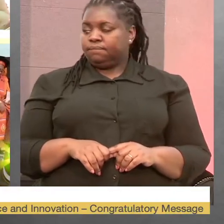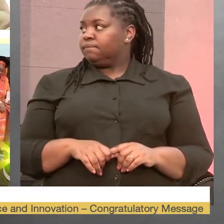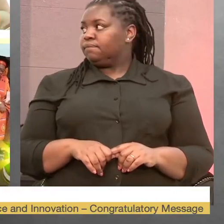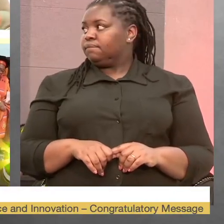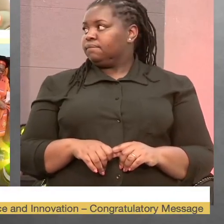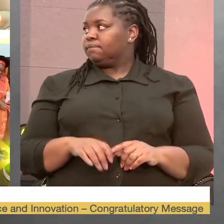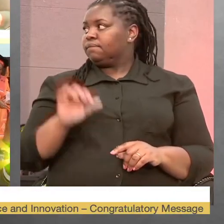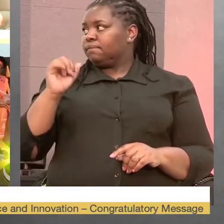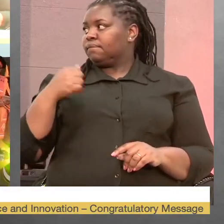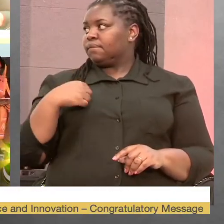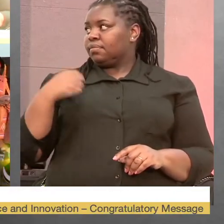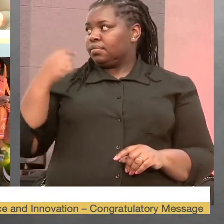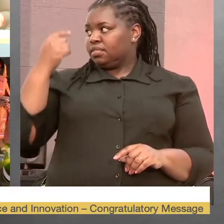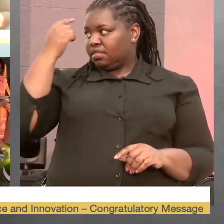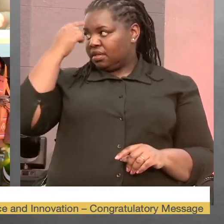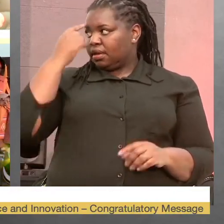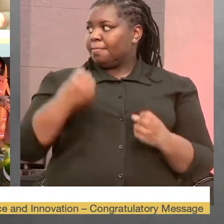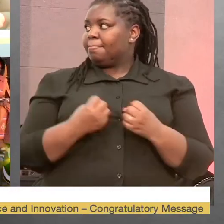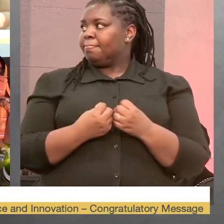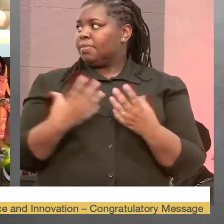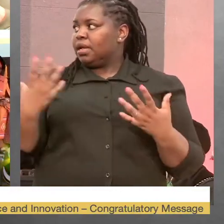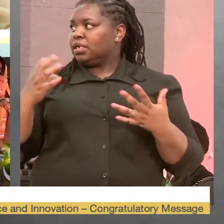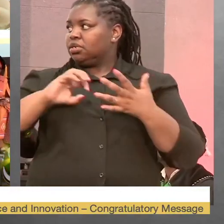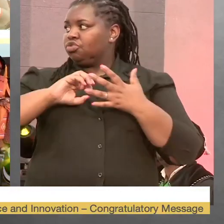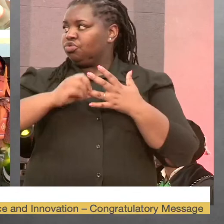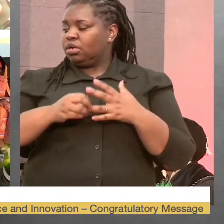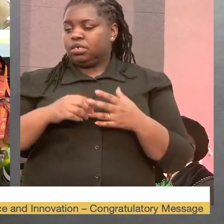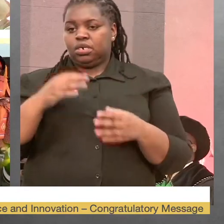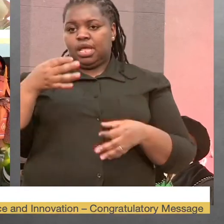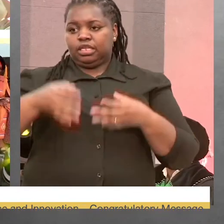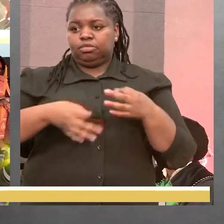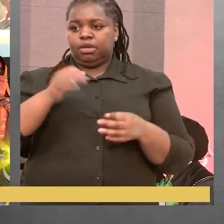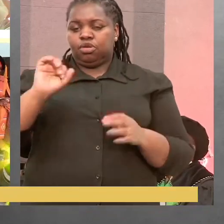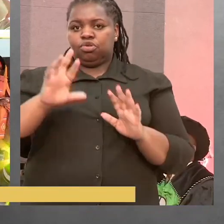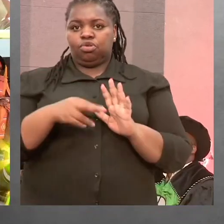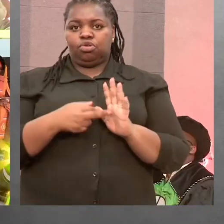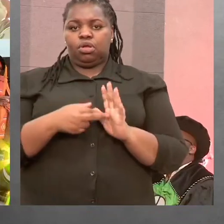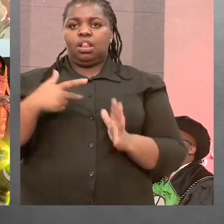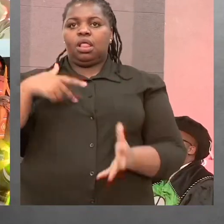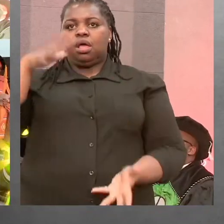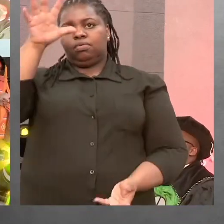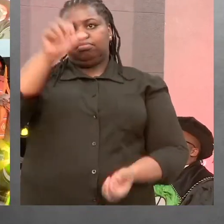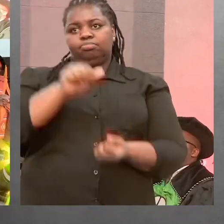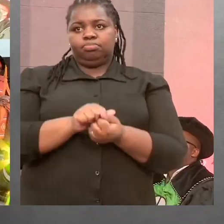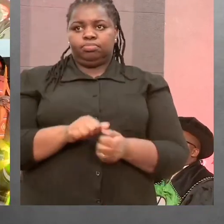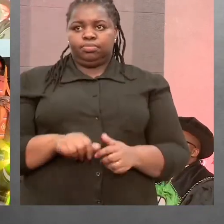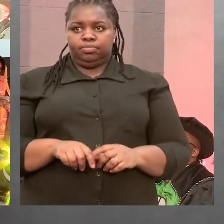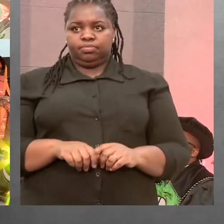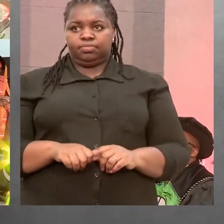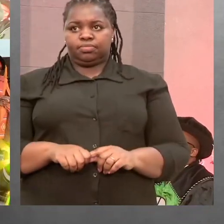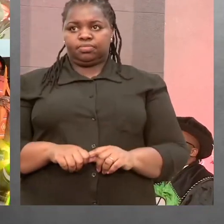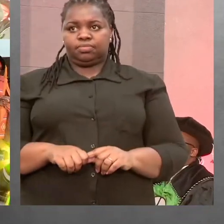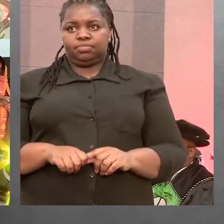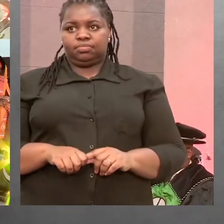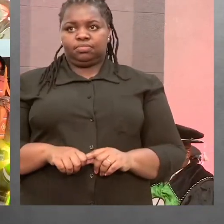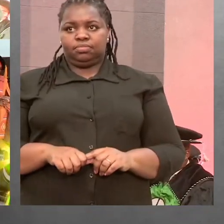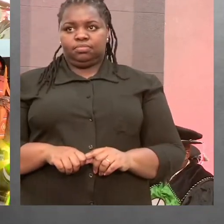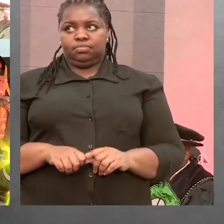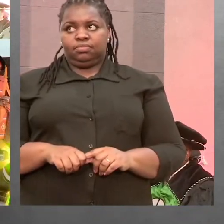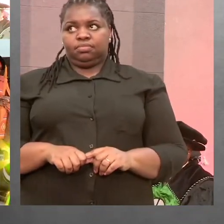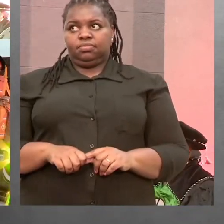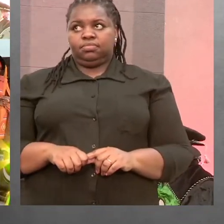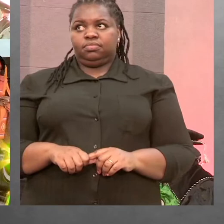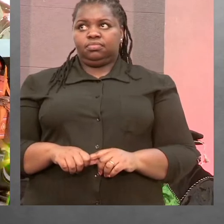I think many have tried to explain your role. I'll sum it up as follows. You are